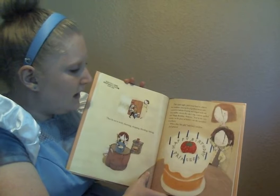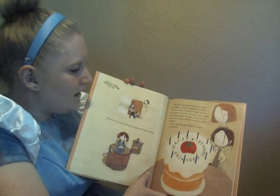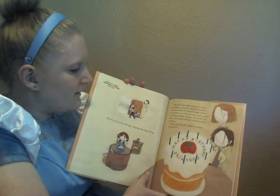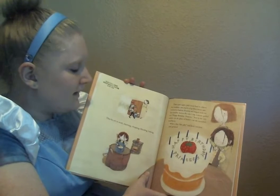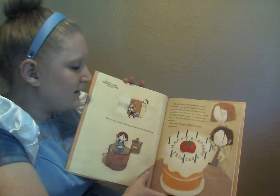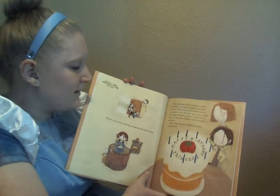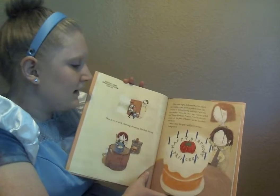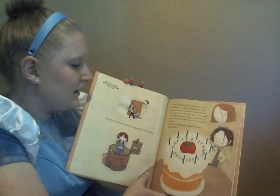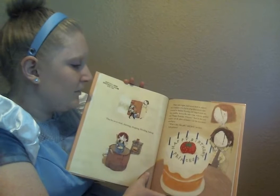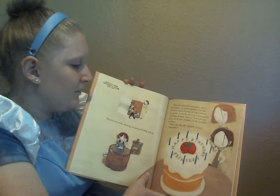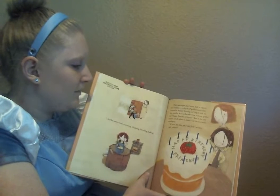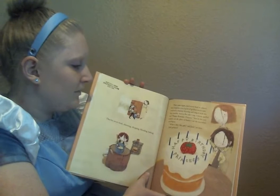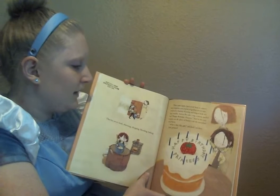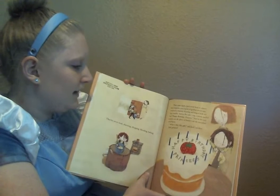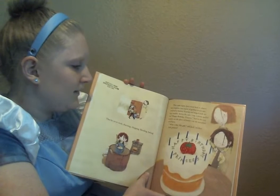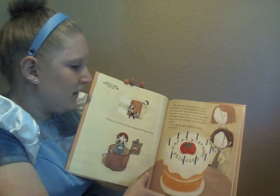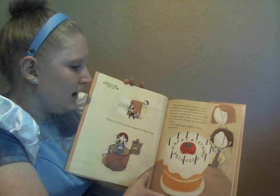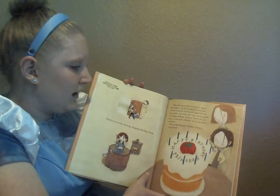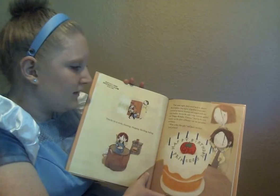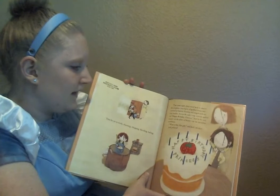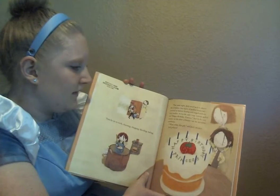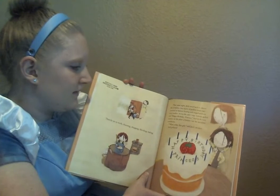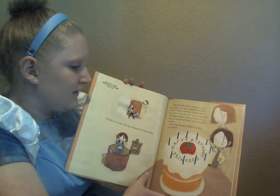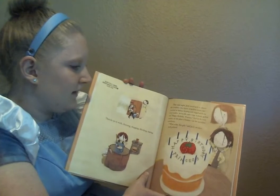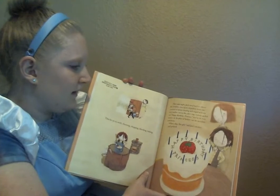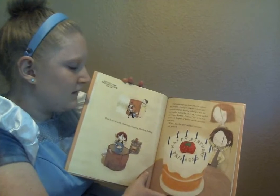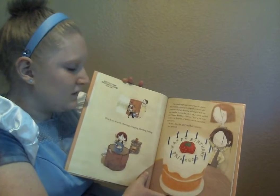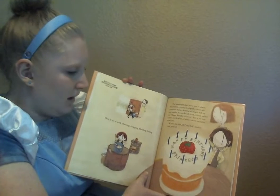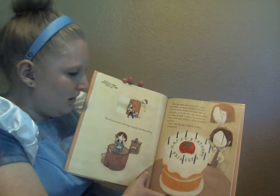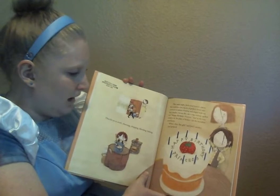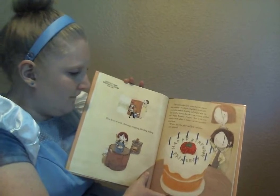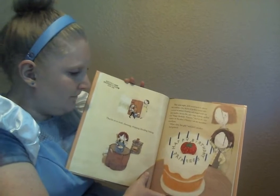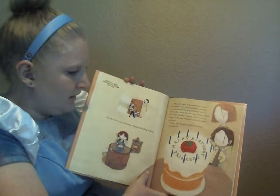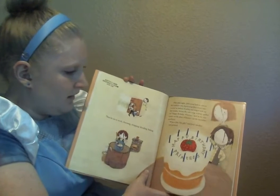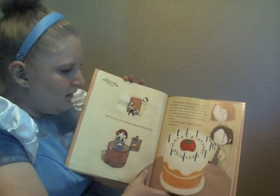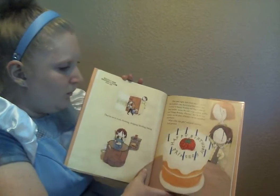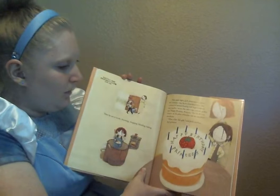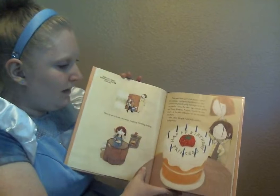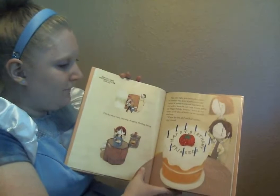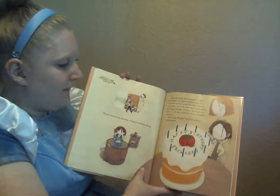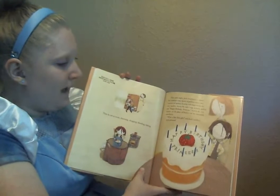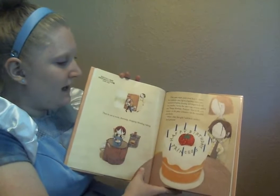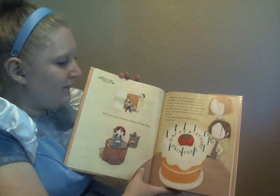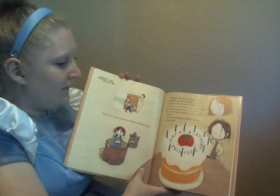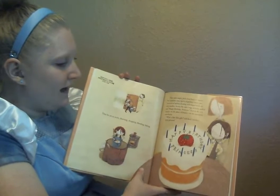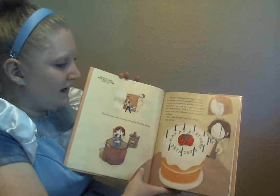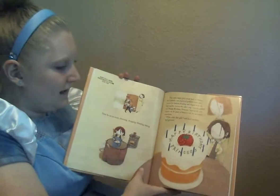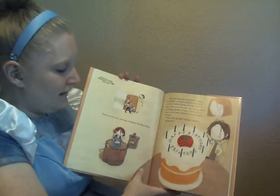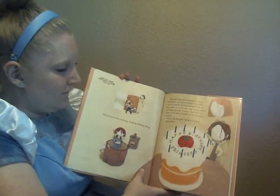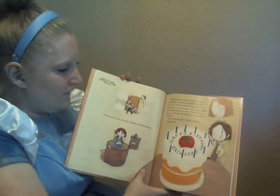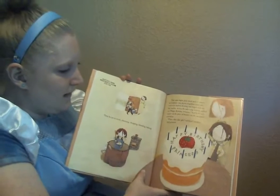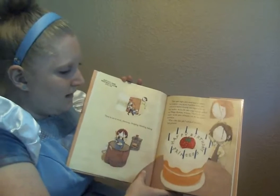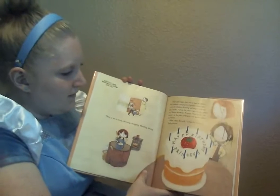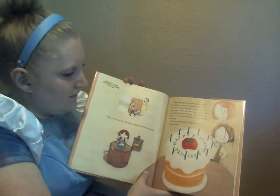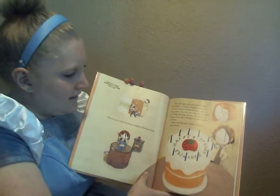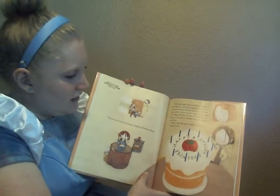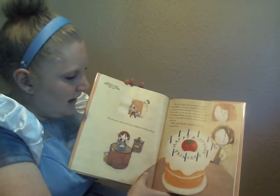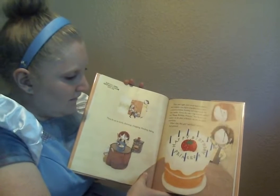very center, in the place of honor, sat the succulent strawberry. What a fine, fine gift, said Jack's